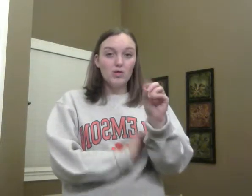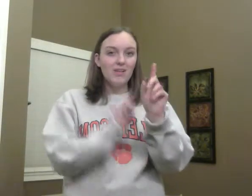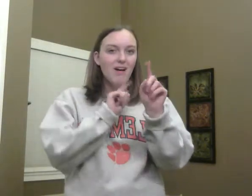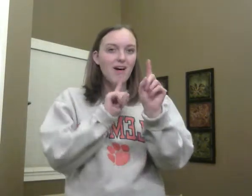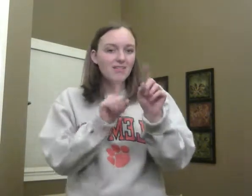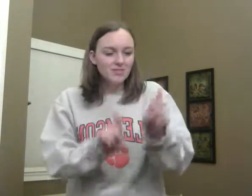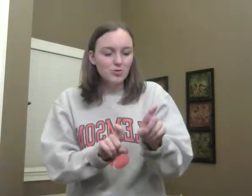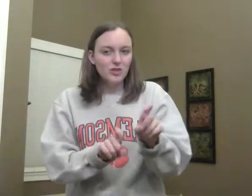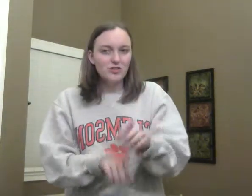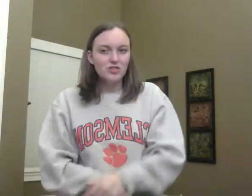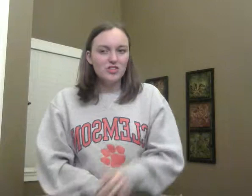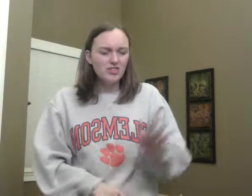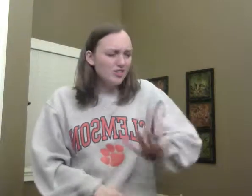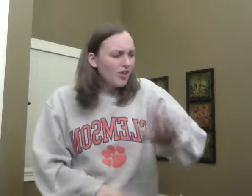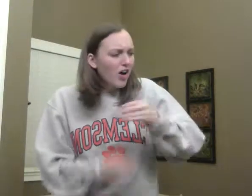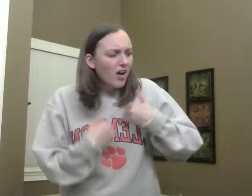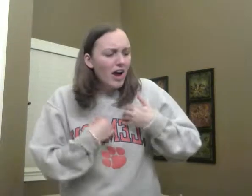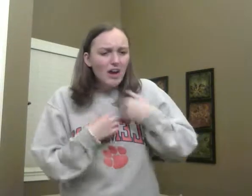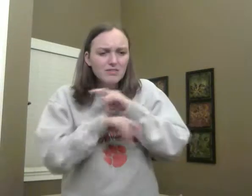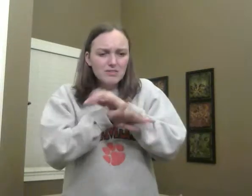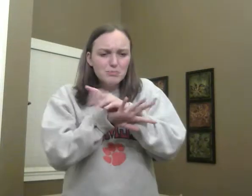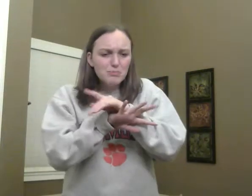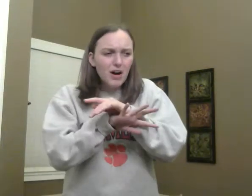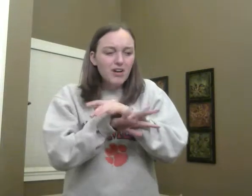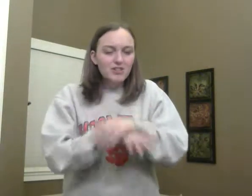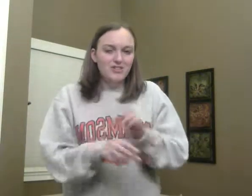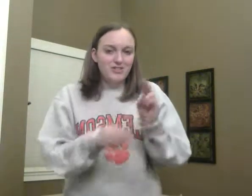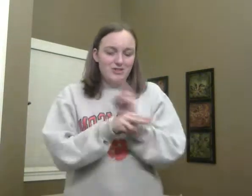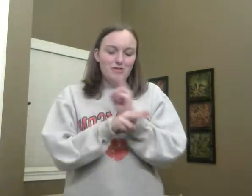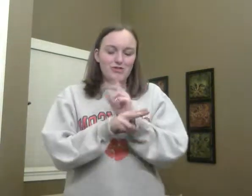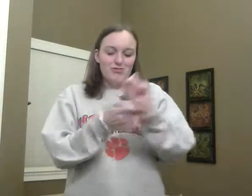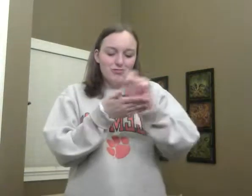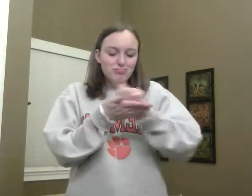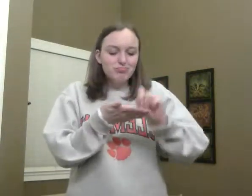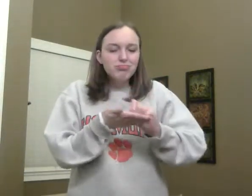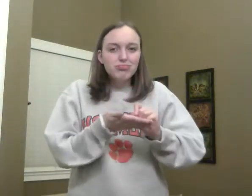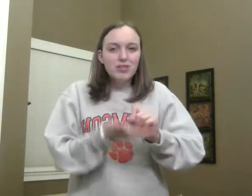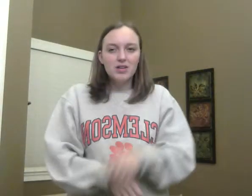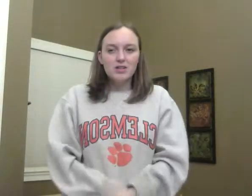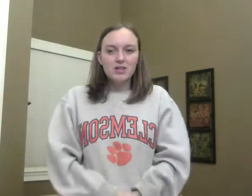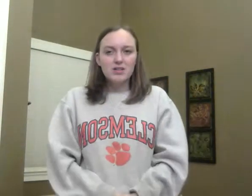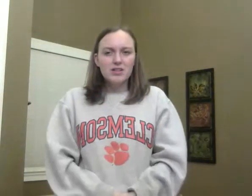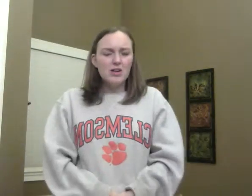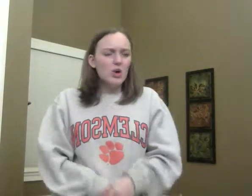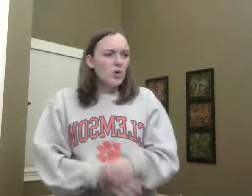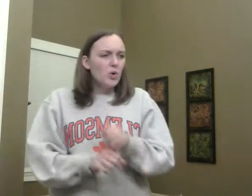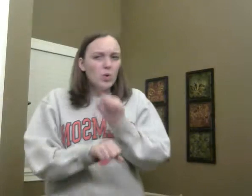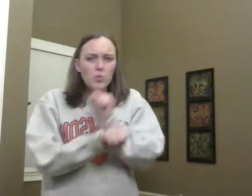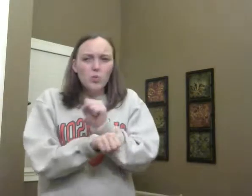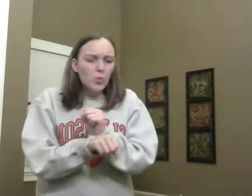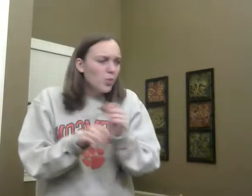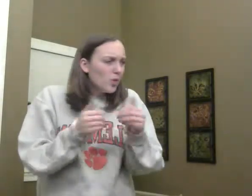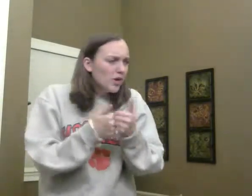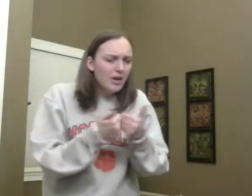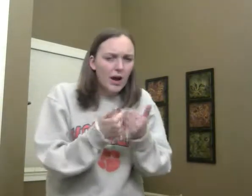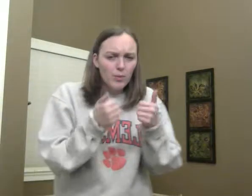some spiders that you're going to use as your markers. Here's how the game will be played. Your